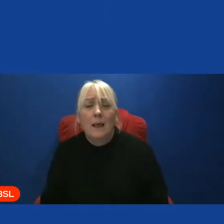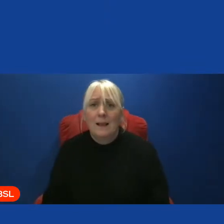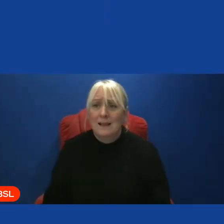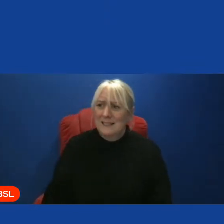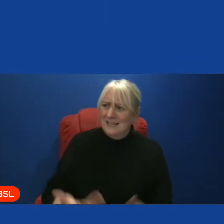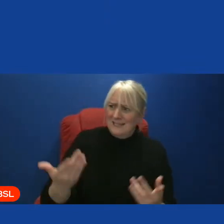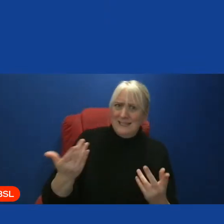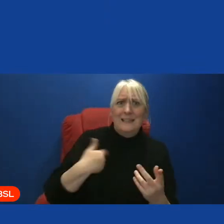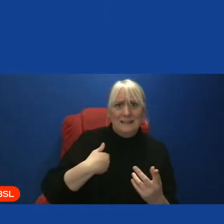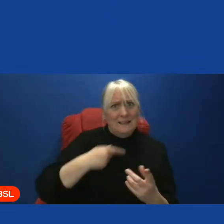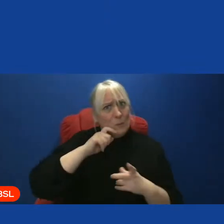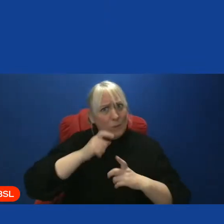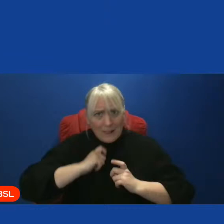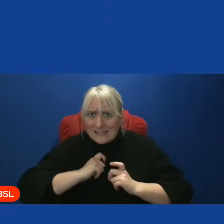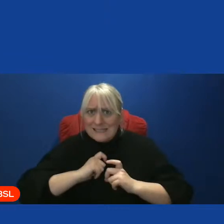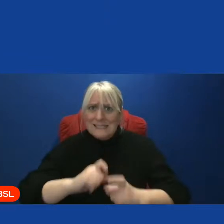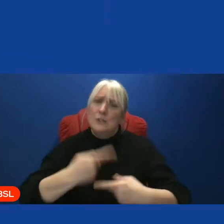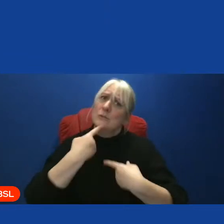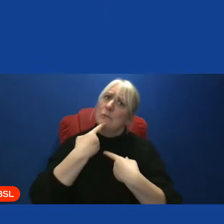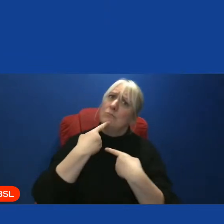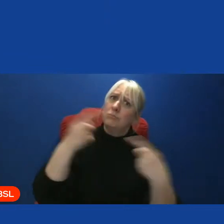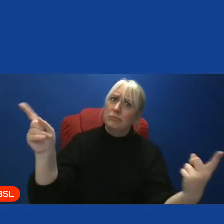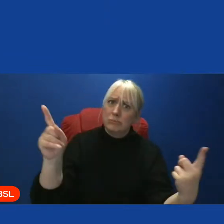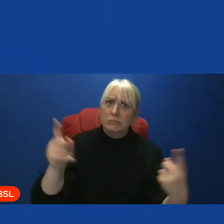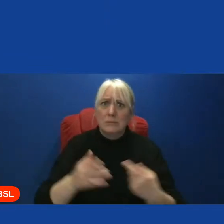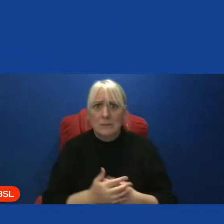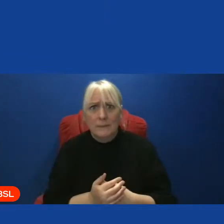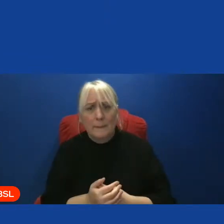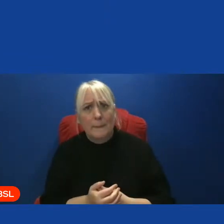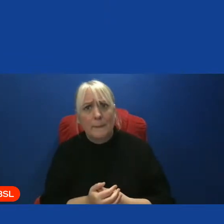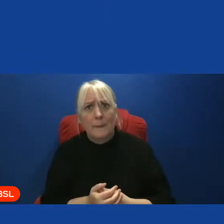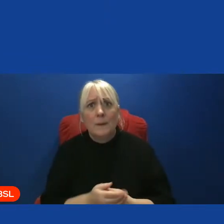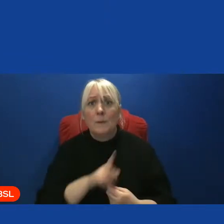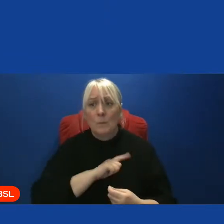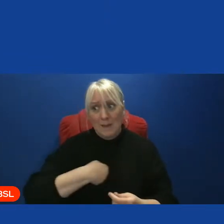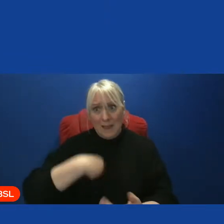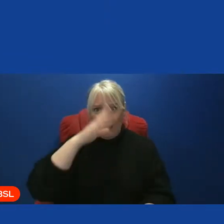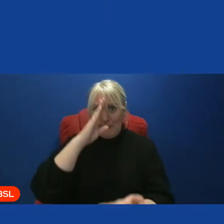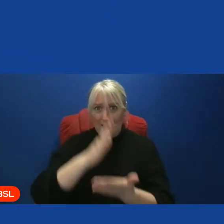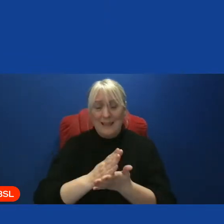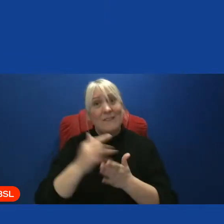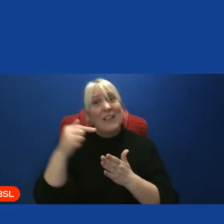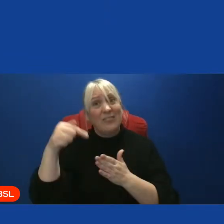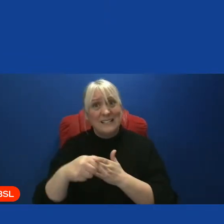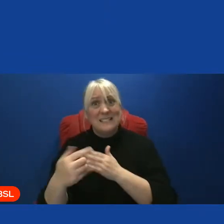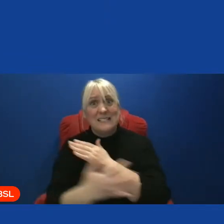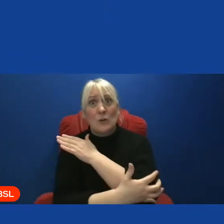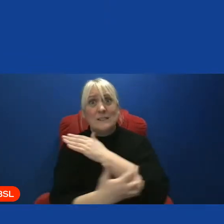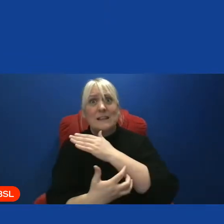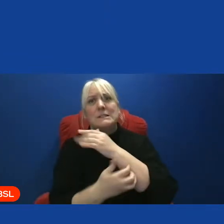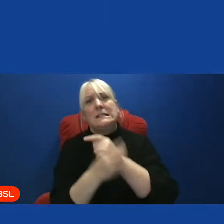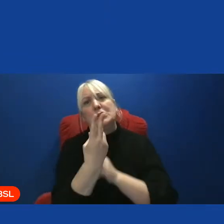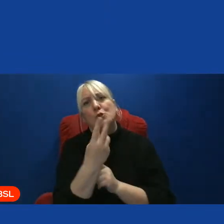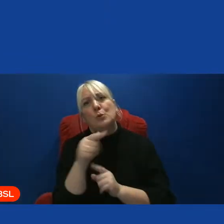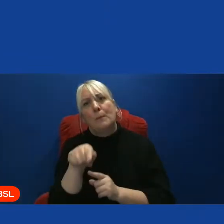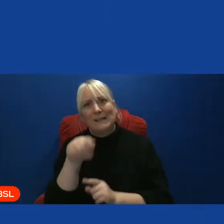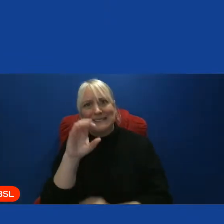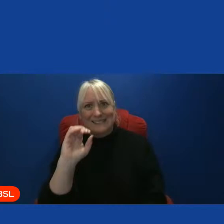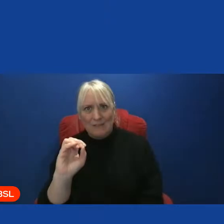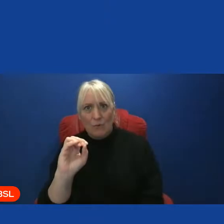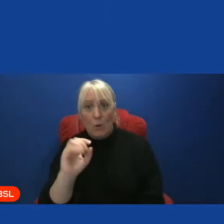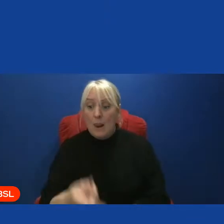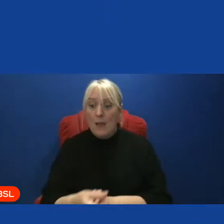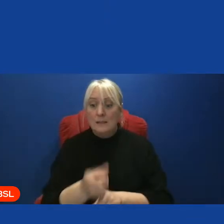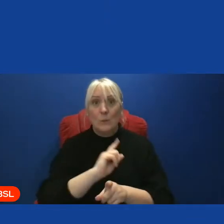and I will continue to speak out at what I believe is austerity 2.0. And last week I challenged